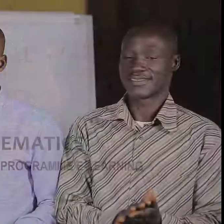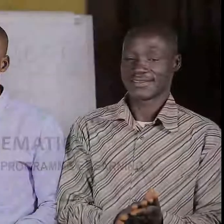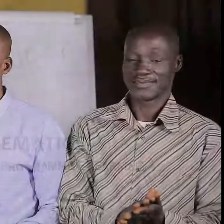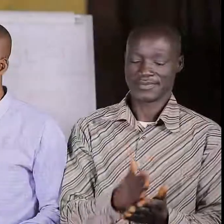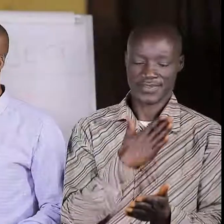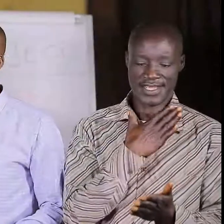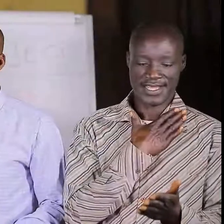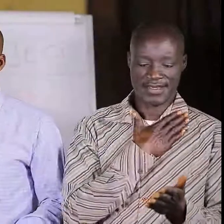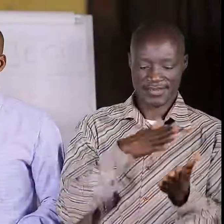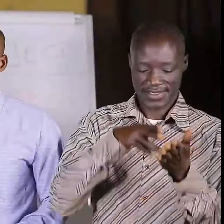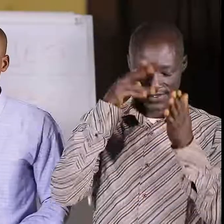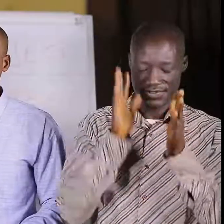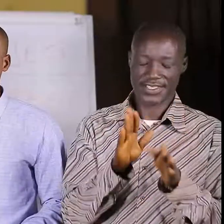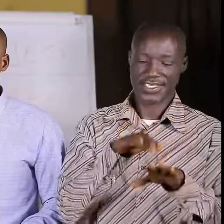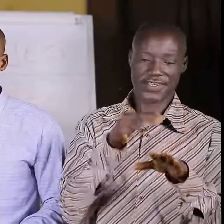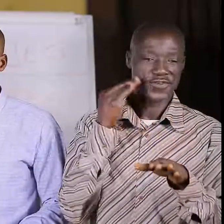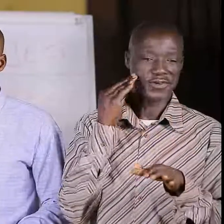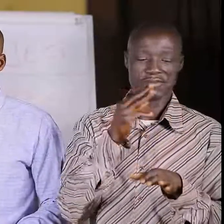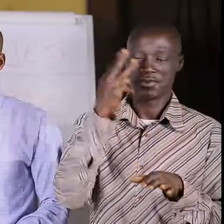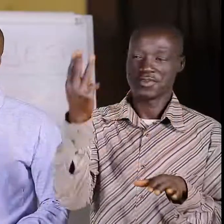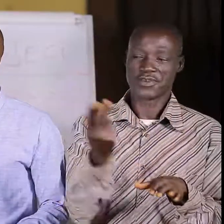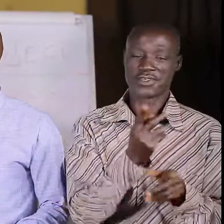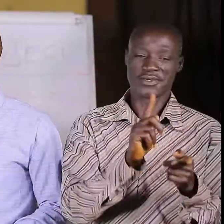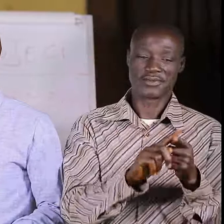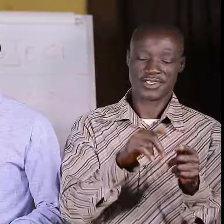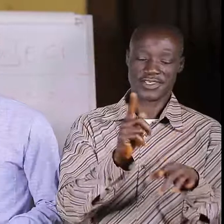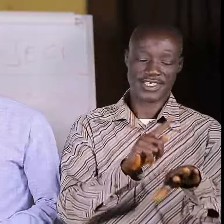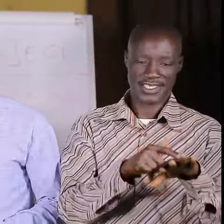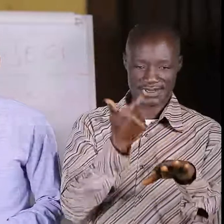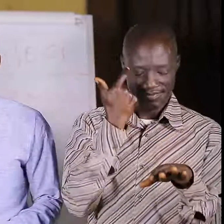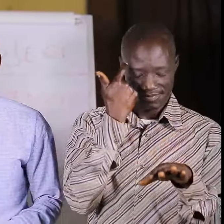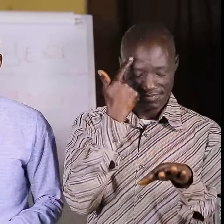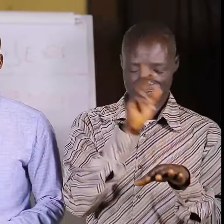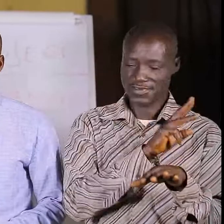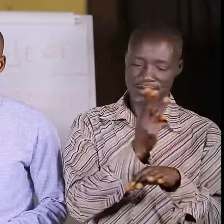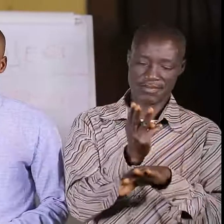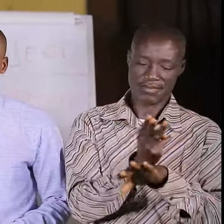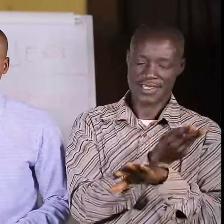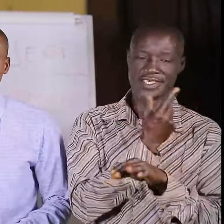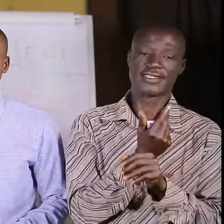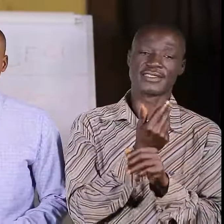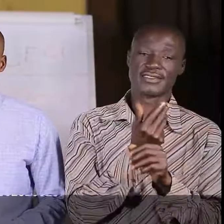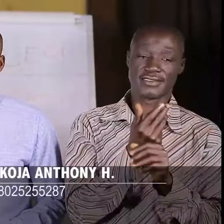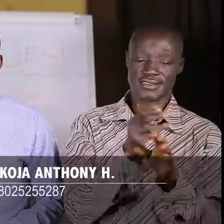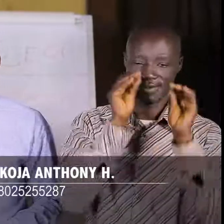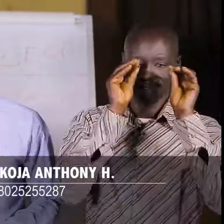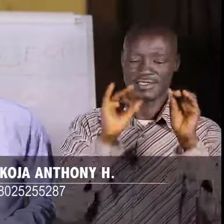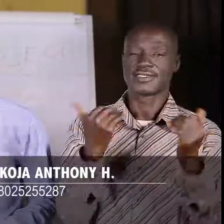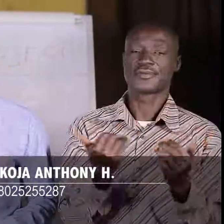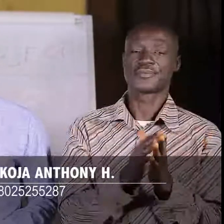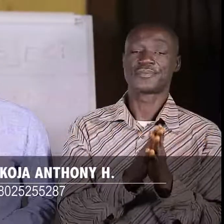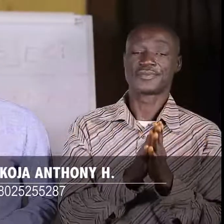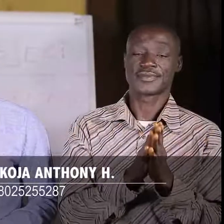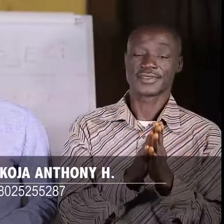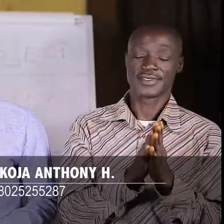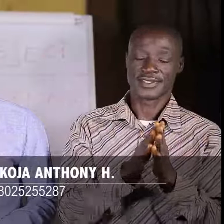My students, welcome to another opportunity to learn in mathematics by